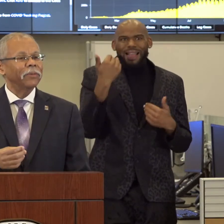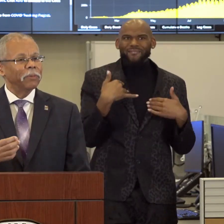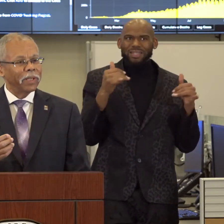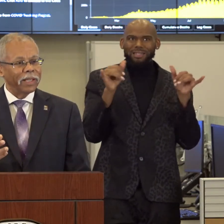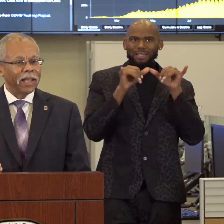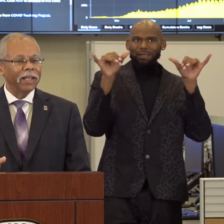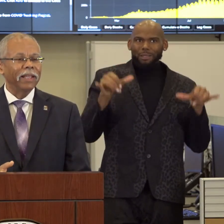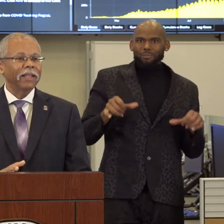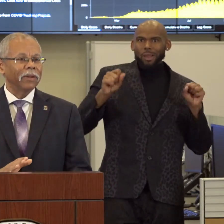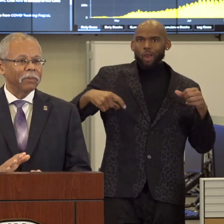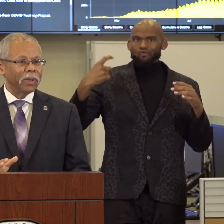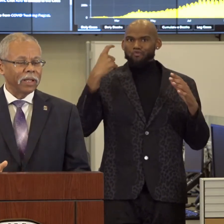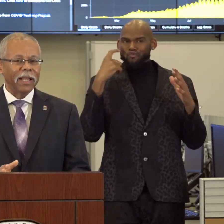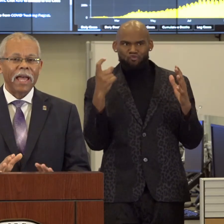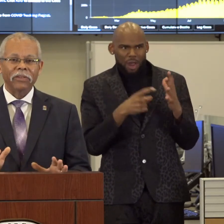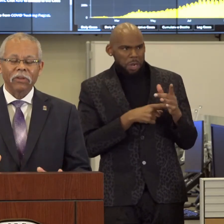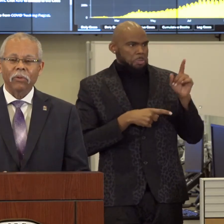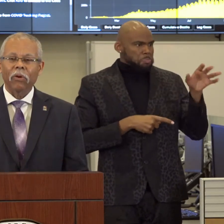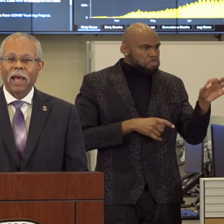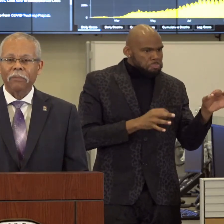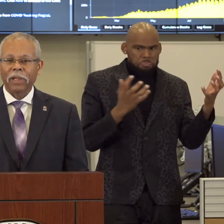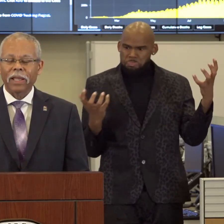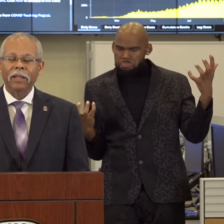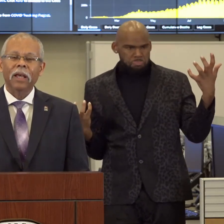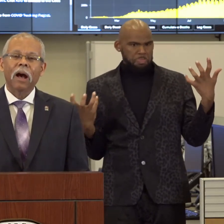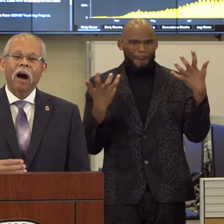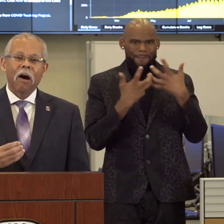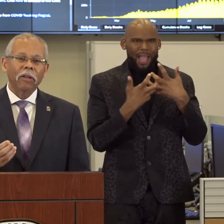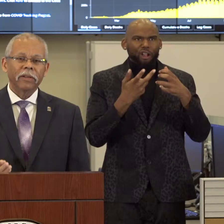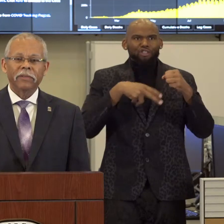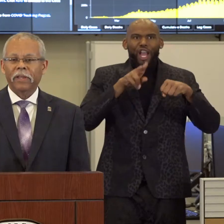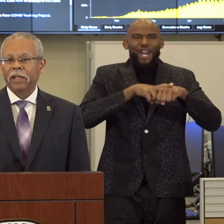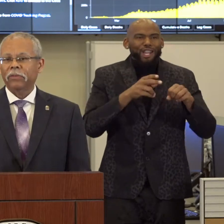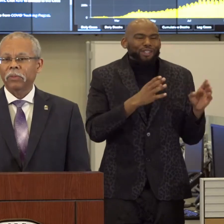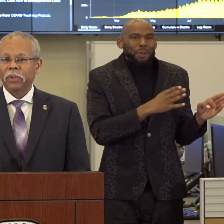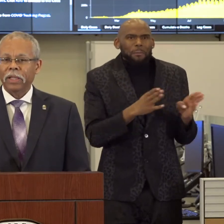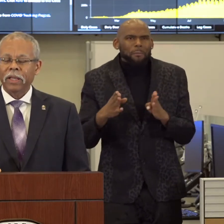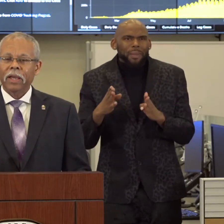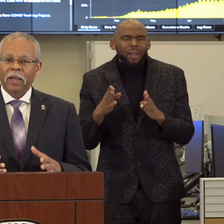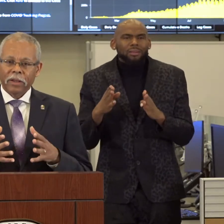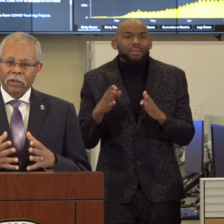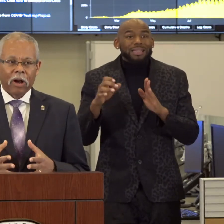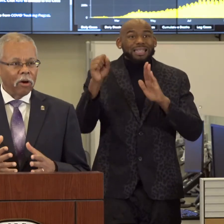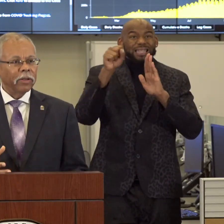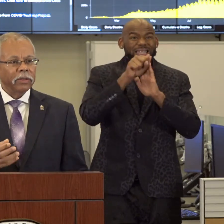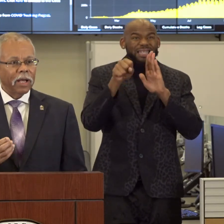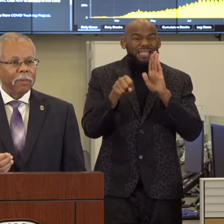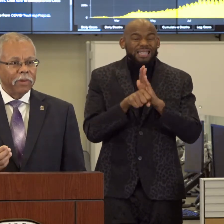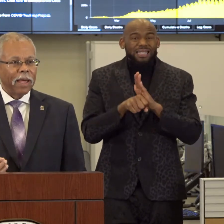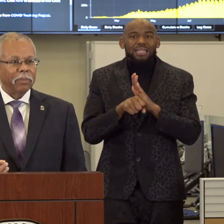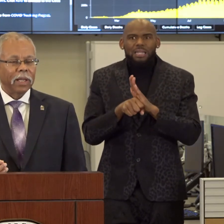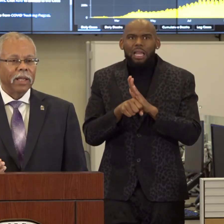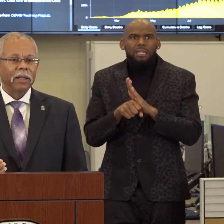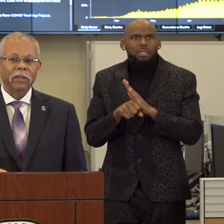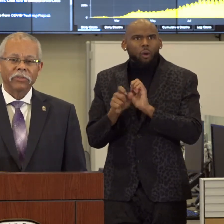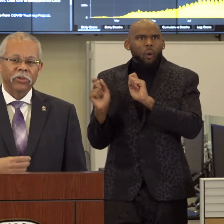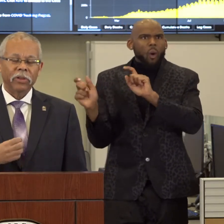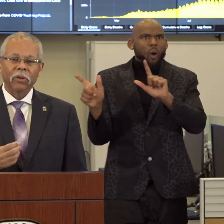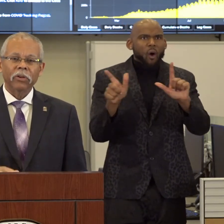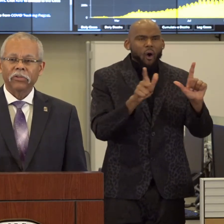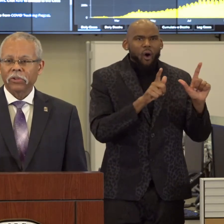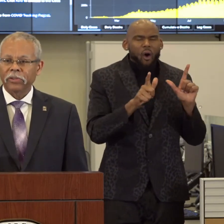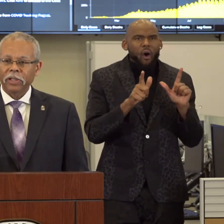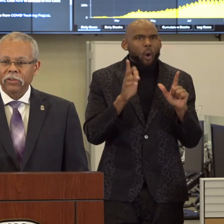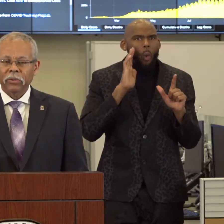vaccine and you would be getting it, and it would be a national rollout plan. All of the states would be on top of that plan.